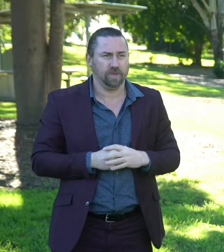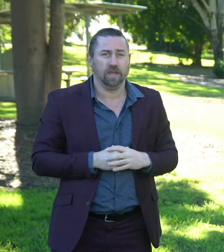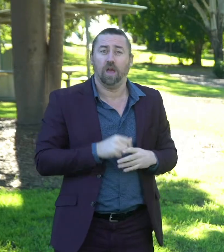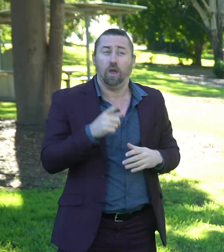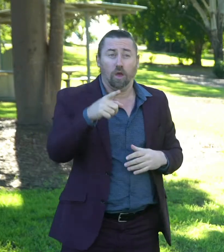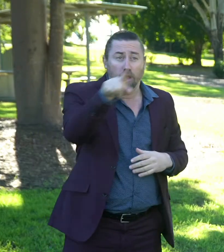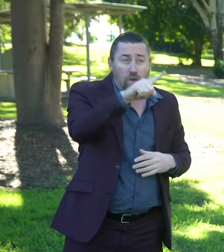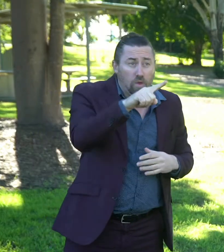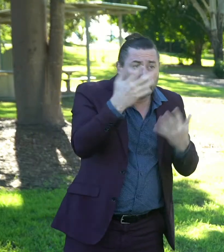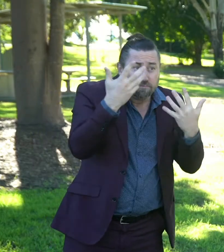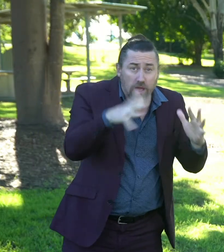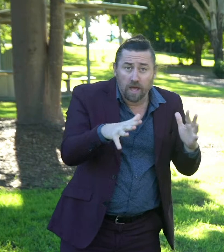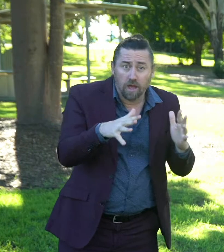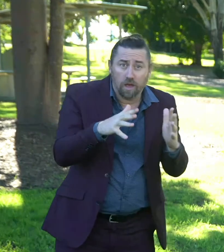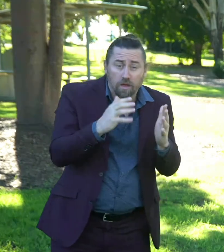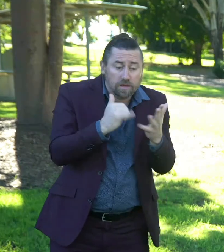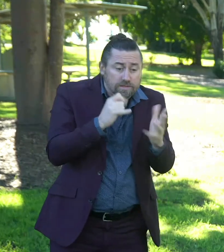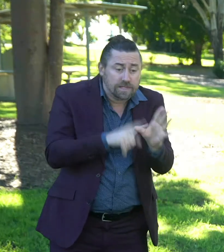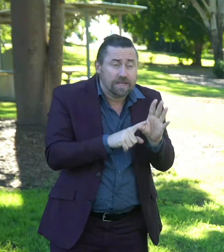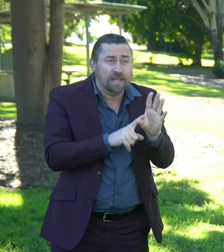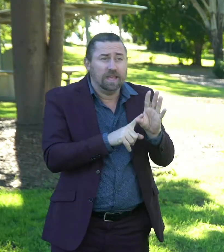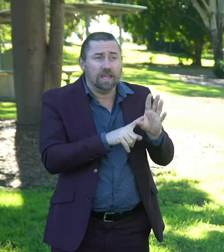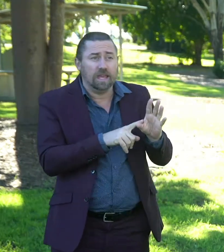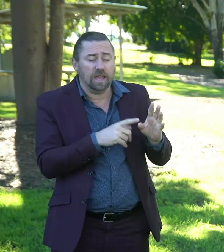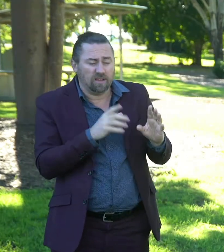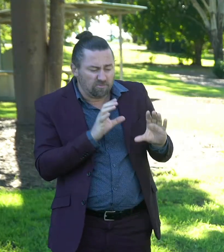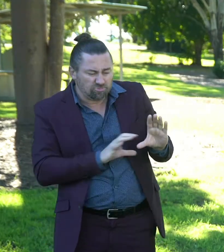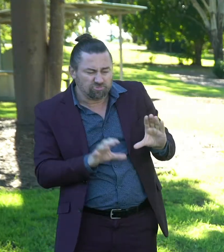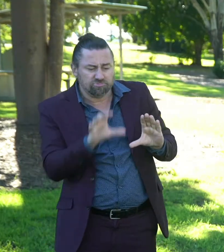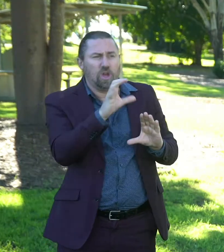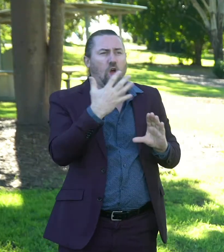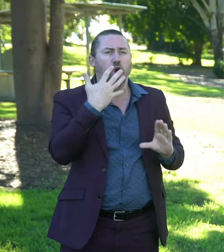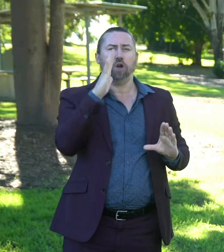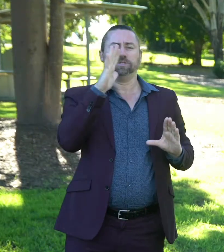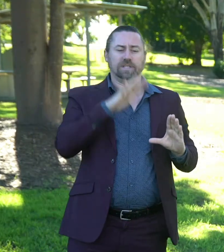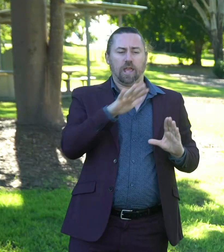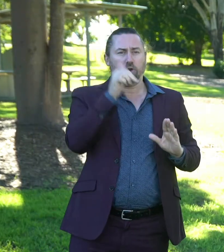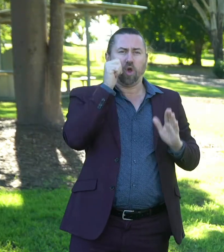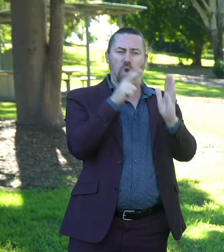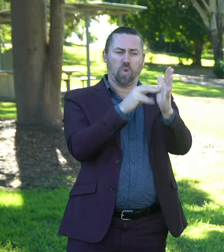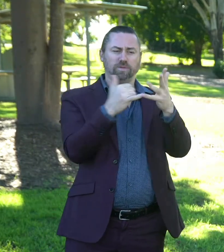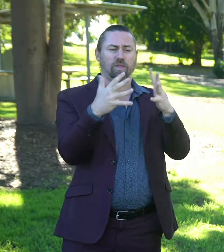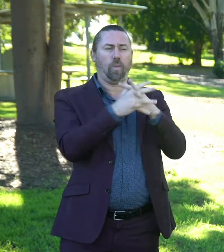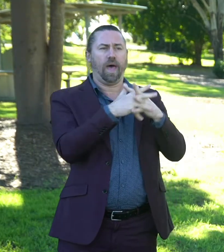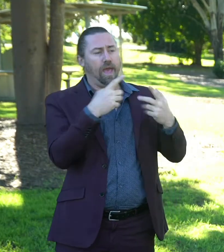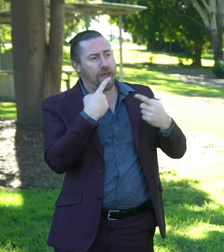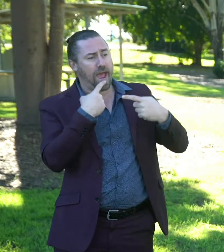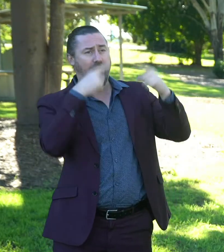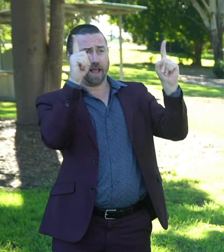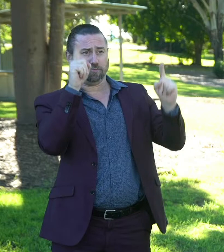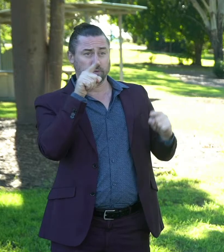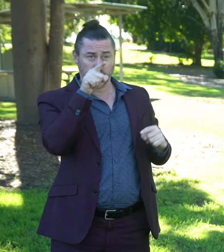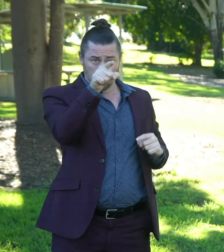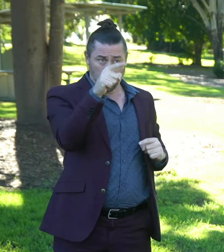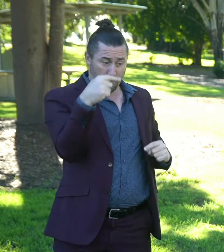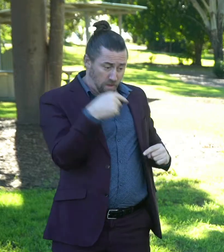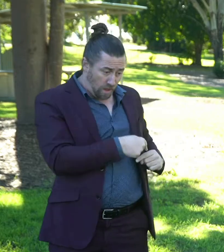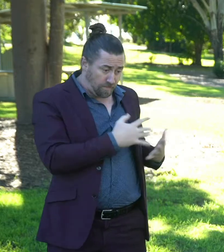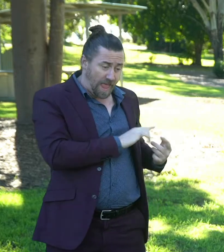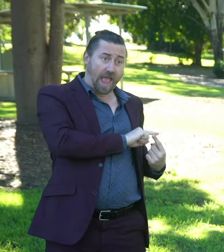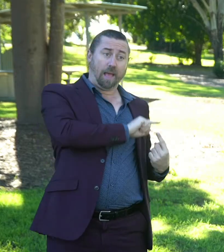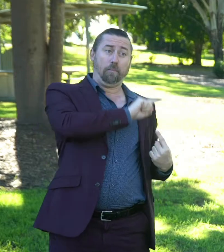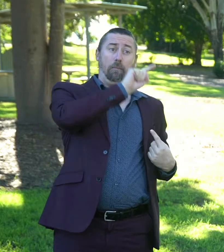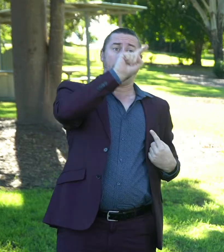been into those declared areas by the New South Wales government and you have returned back